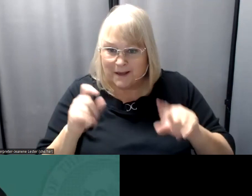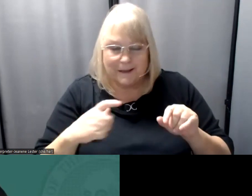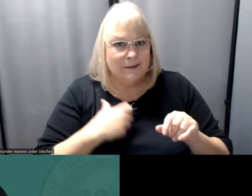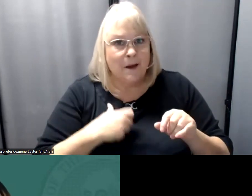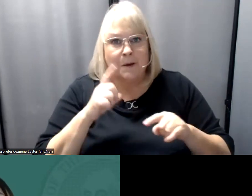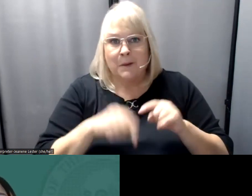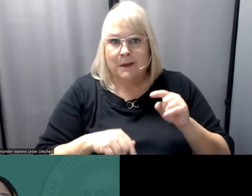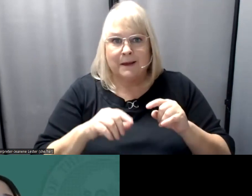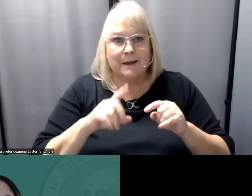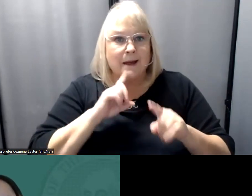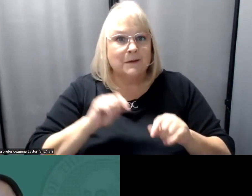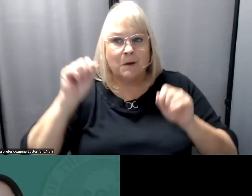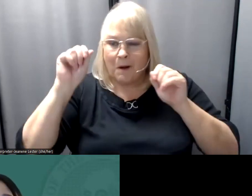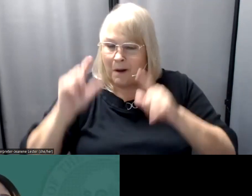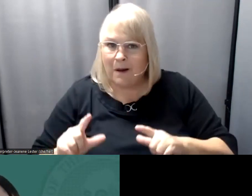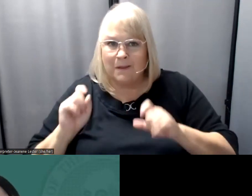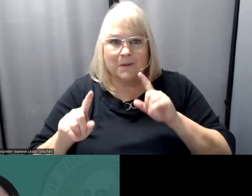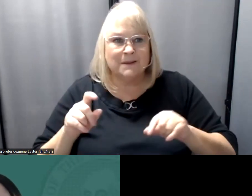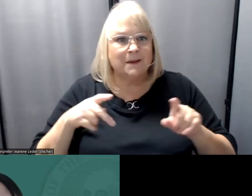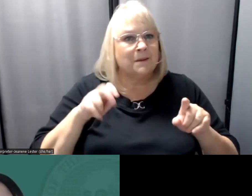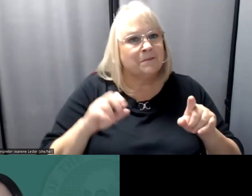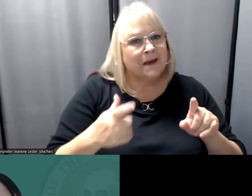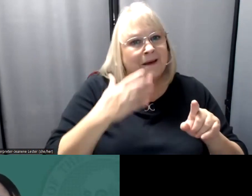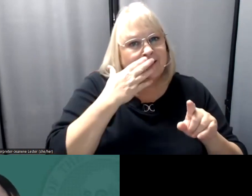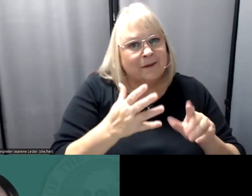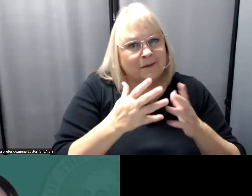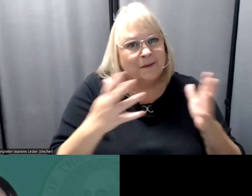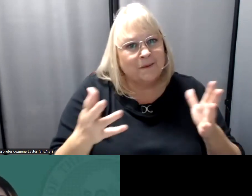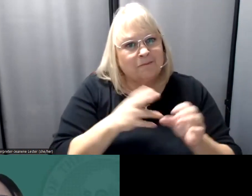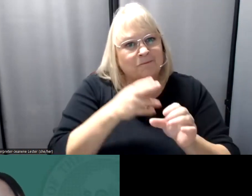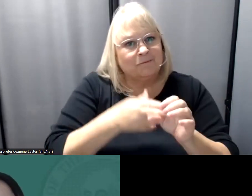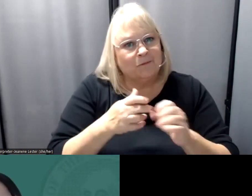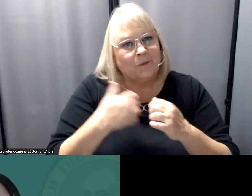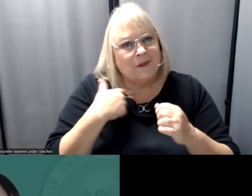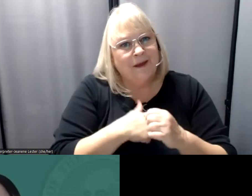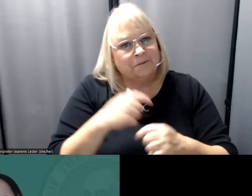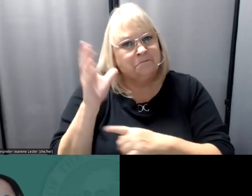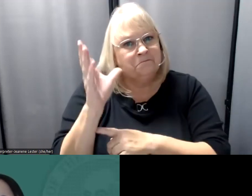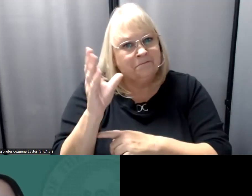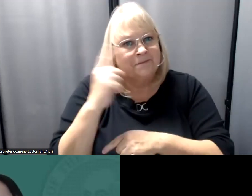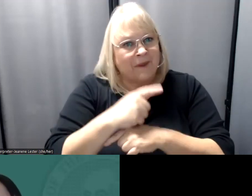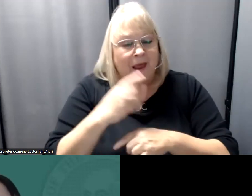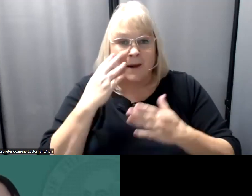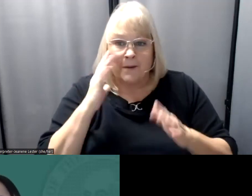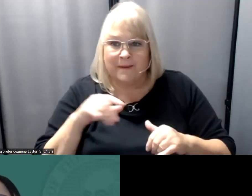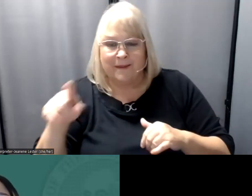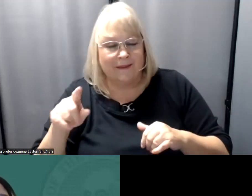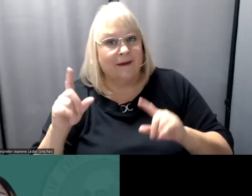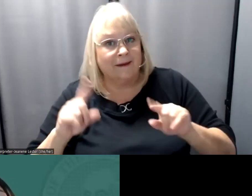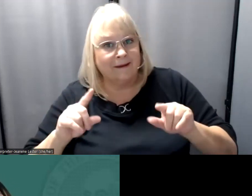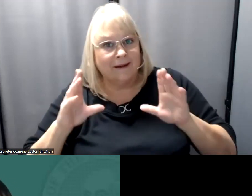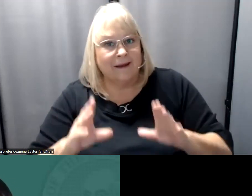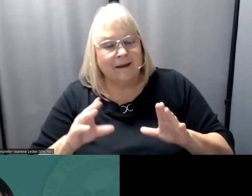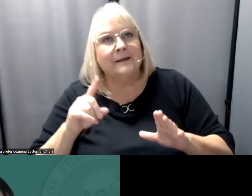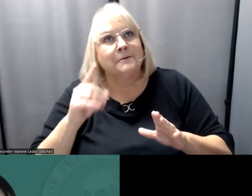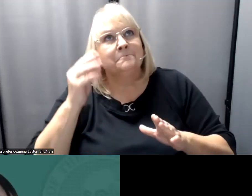to all of them, but Peg, thank you so much for just being here with us today. And I know that attendees are just taking away some easy